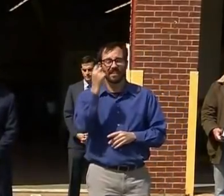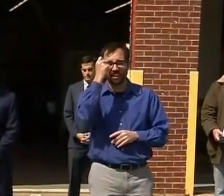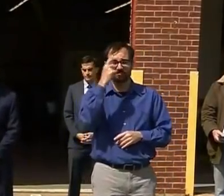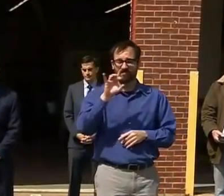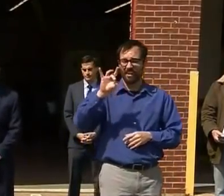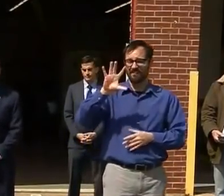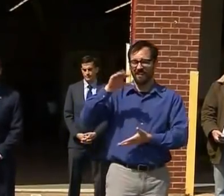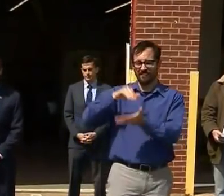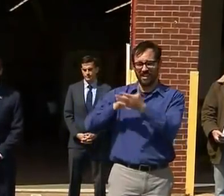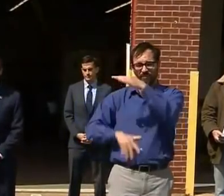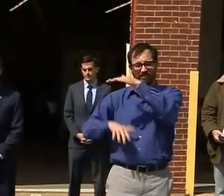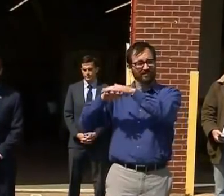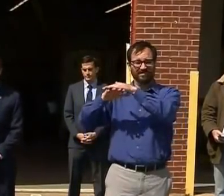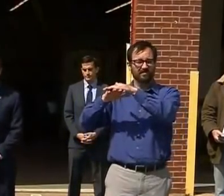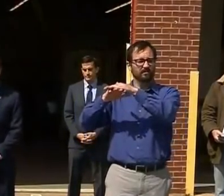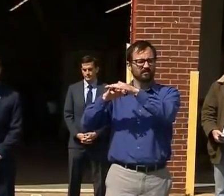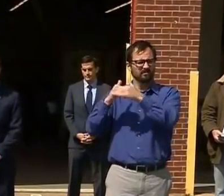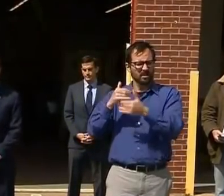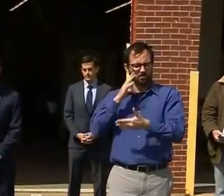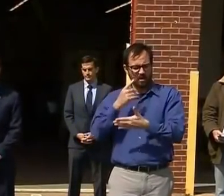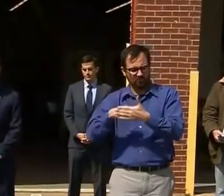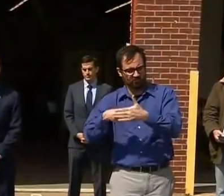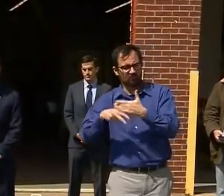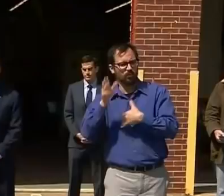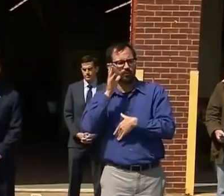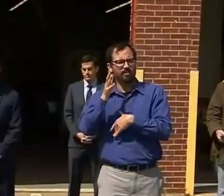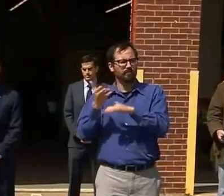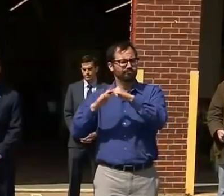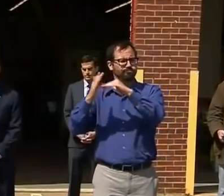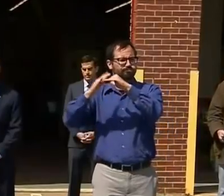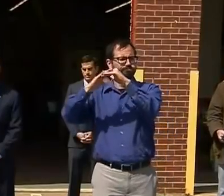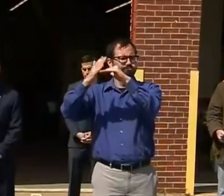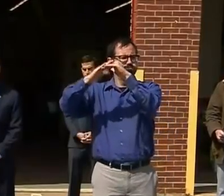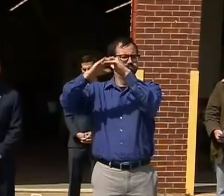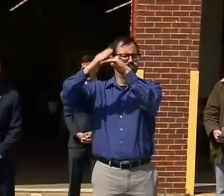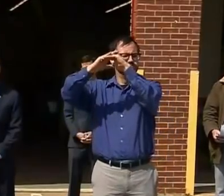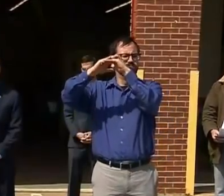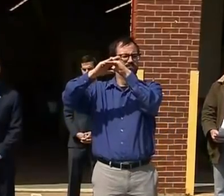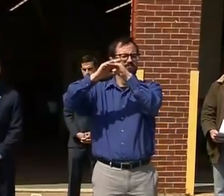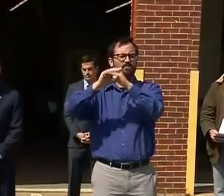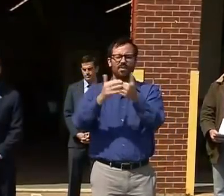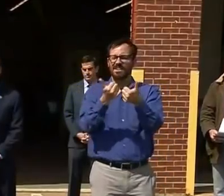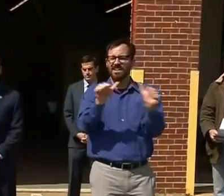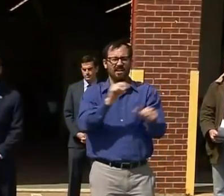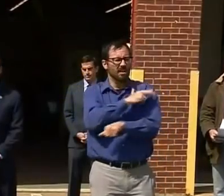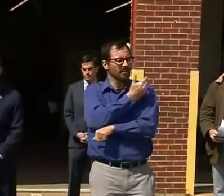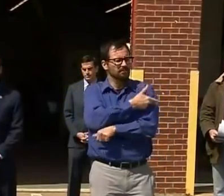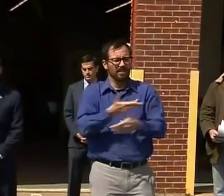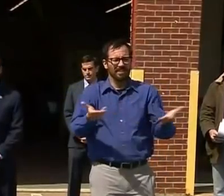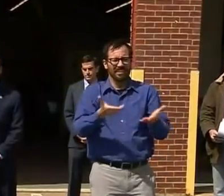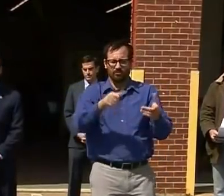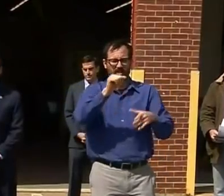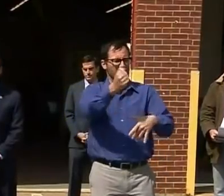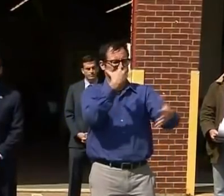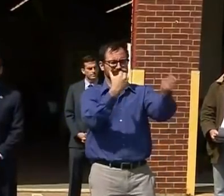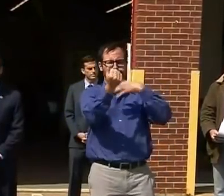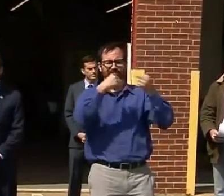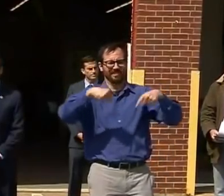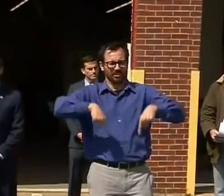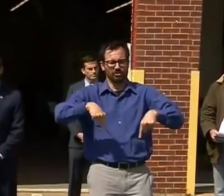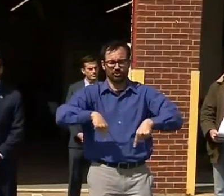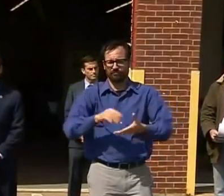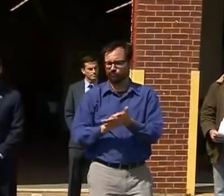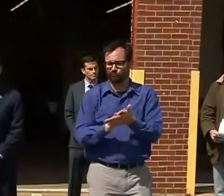to any hospital and first responder system in the Commonwealth. But before I finish, I want to spend a minute talking about our efforts to ensure